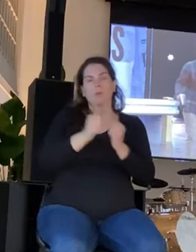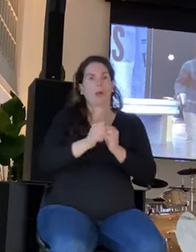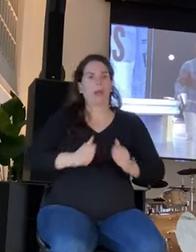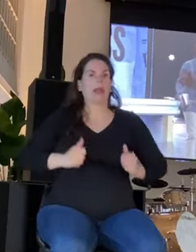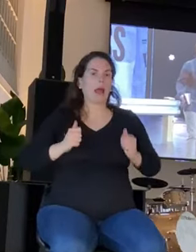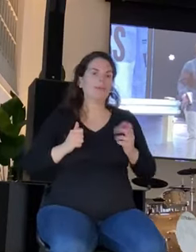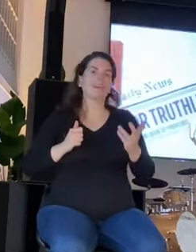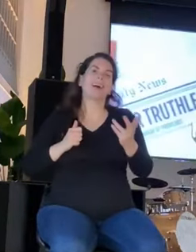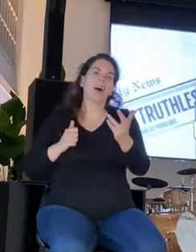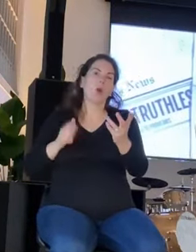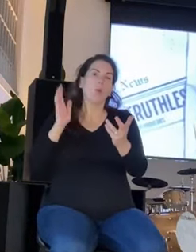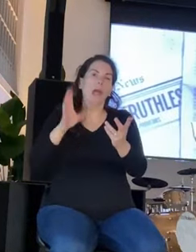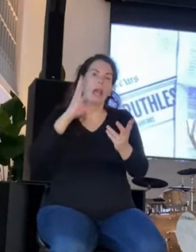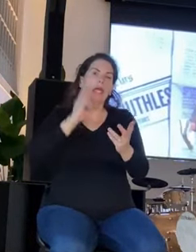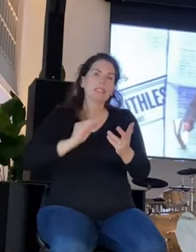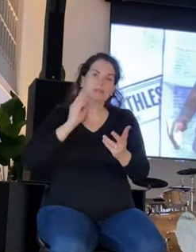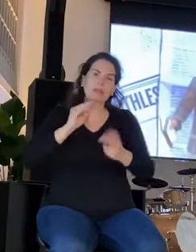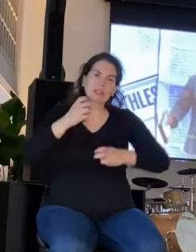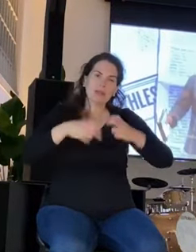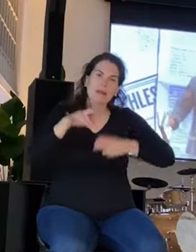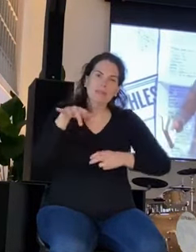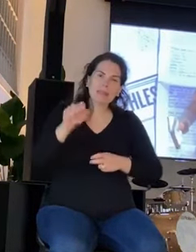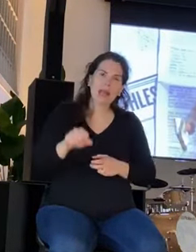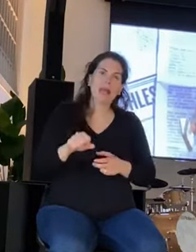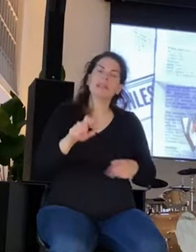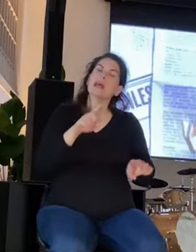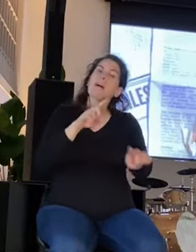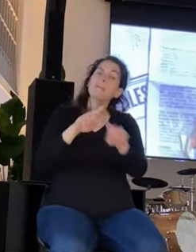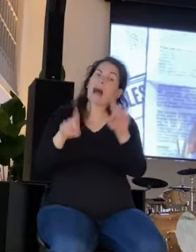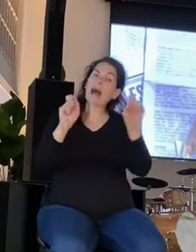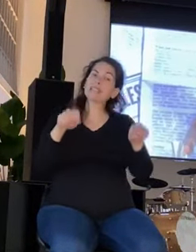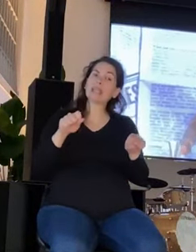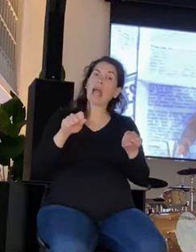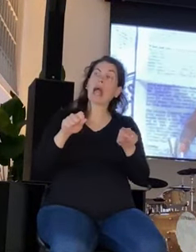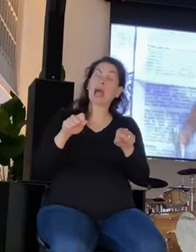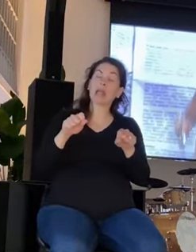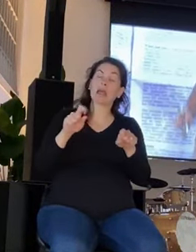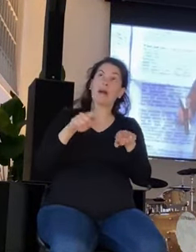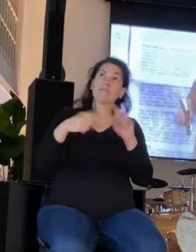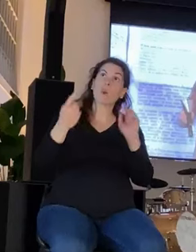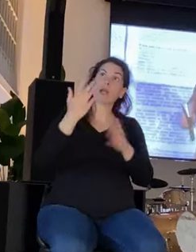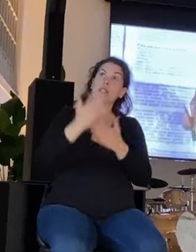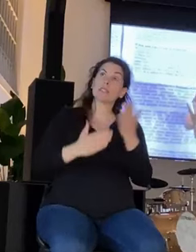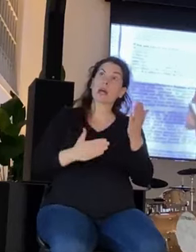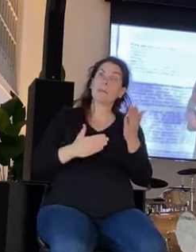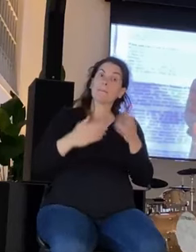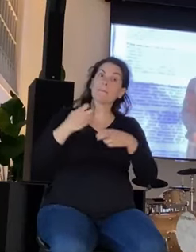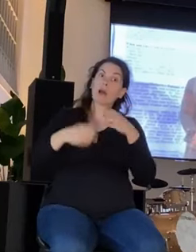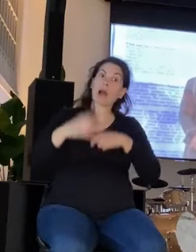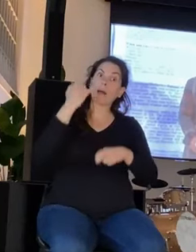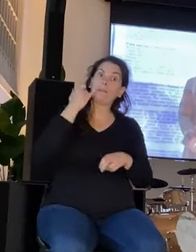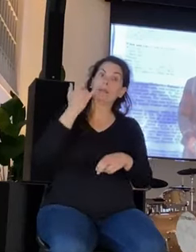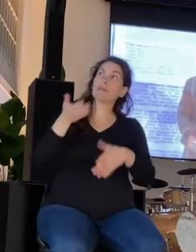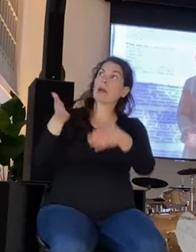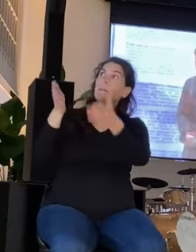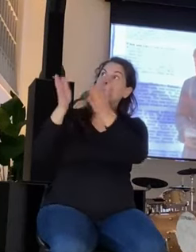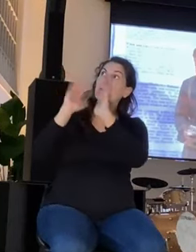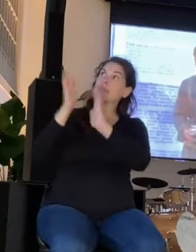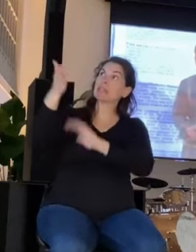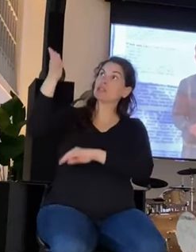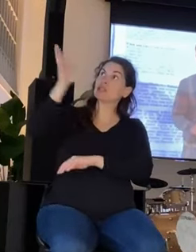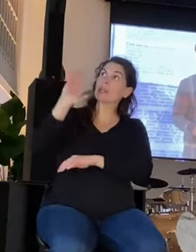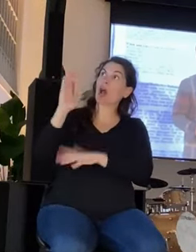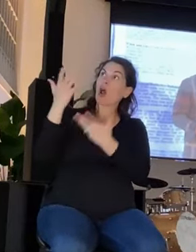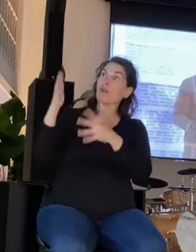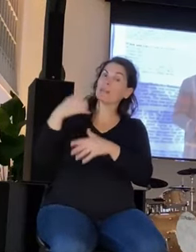can be problem-free, but dear Lord, there is a lot of things that you and I can avoid if we just listen to God's warnings and what